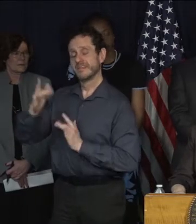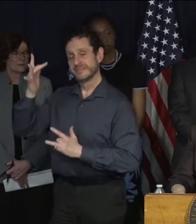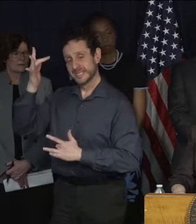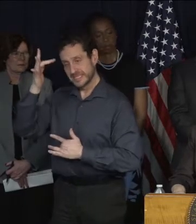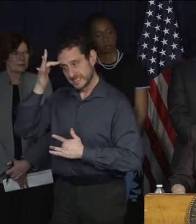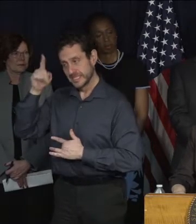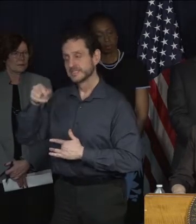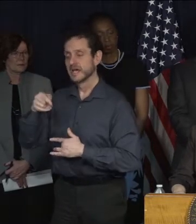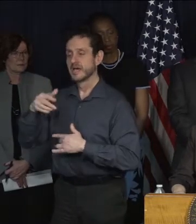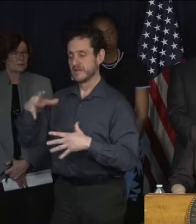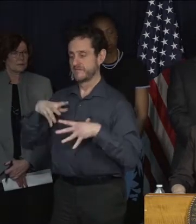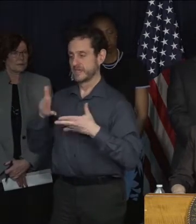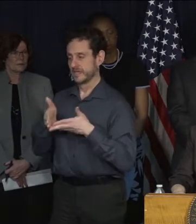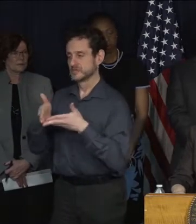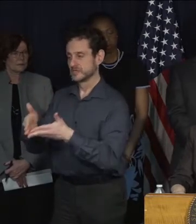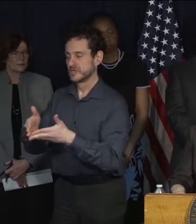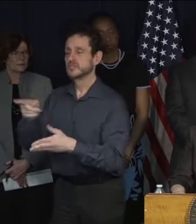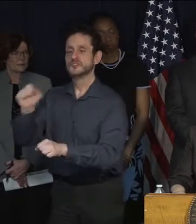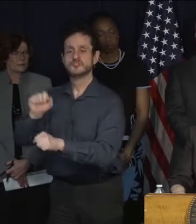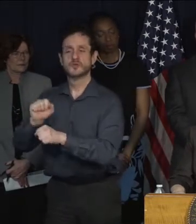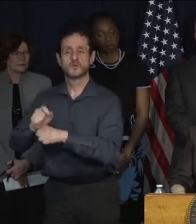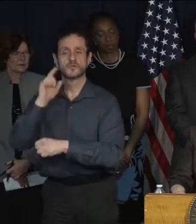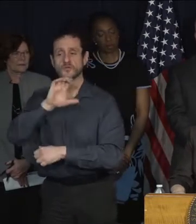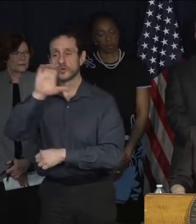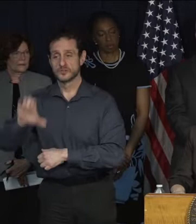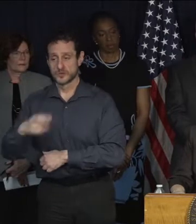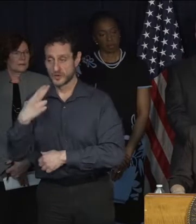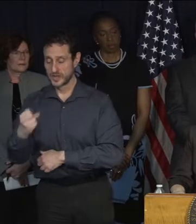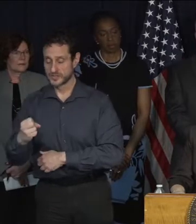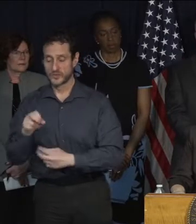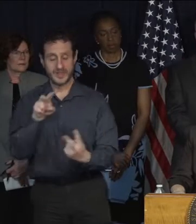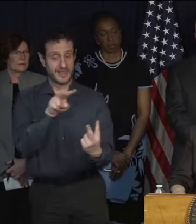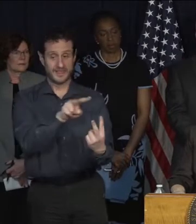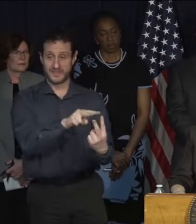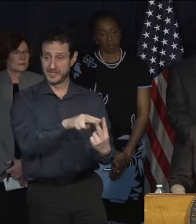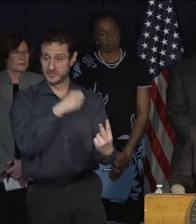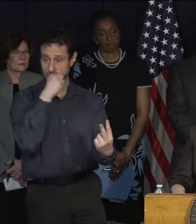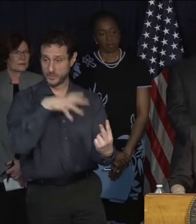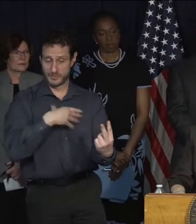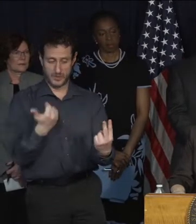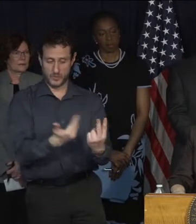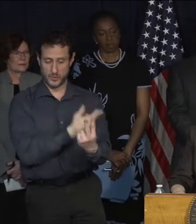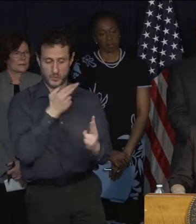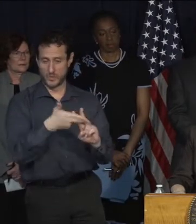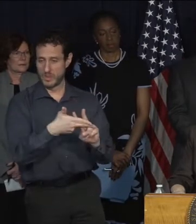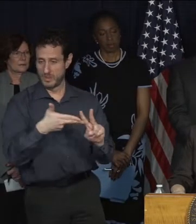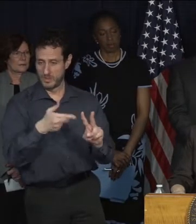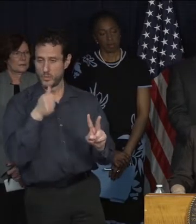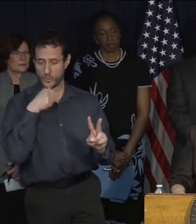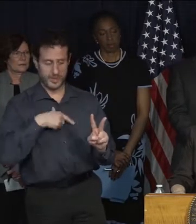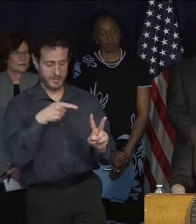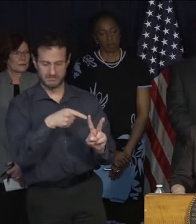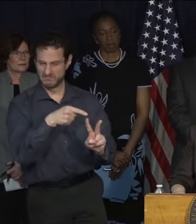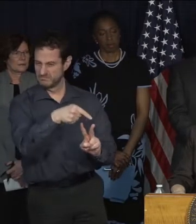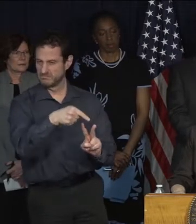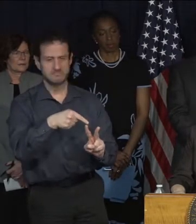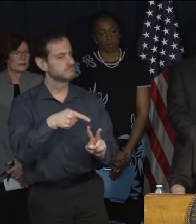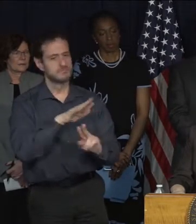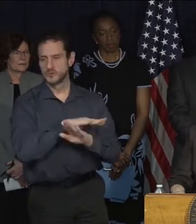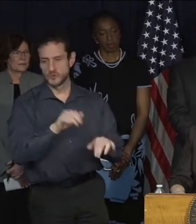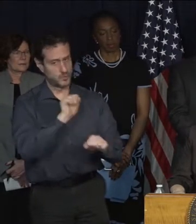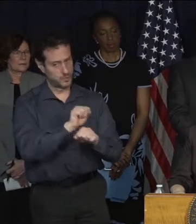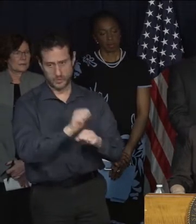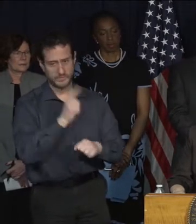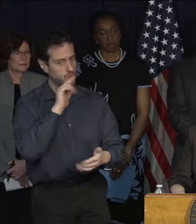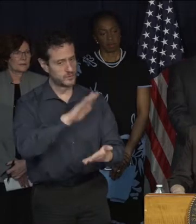at a Chicago high school. Neither of the other women, the newly diagnosed cases, are employees